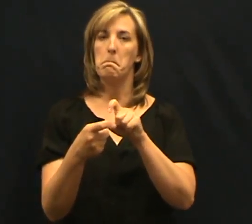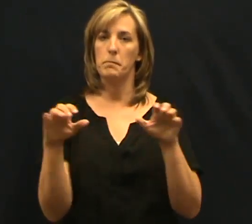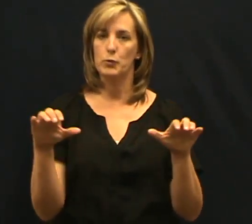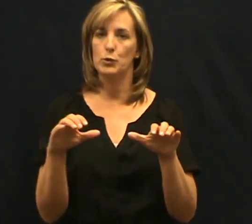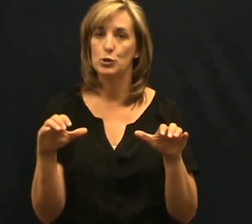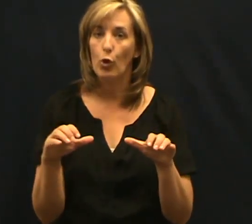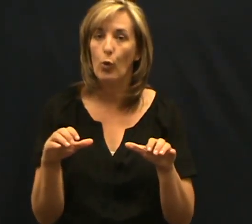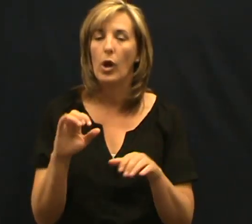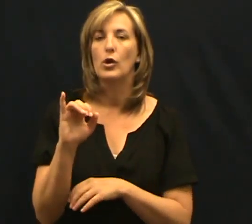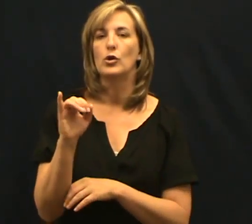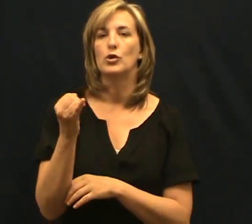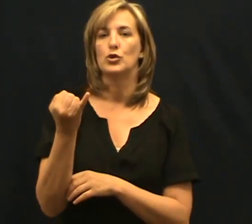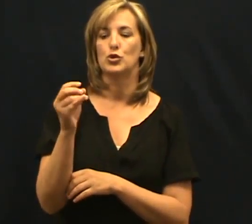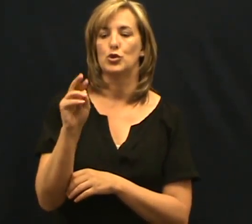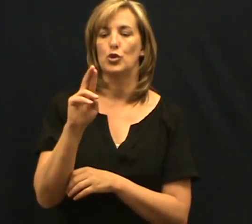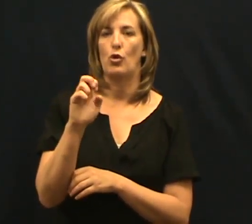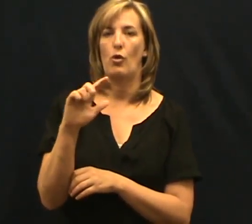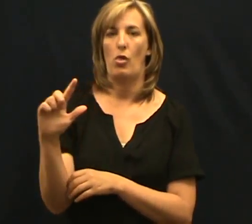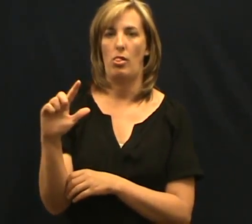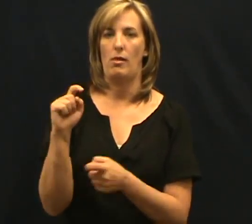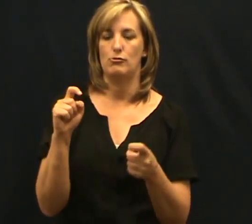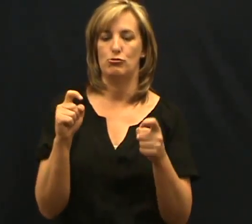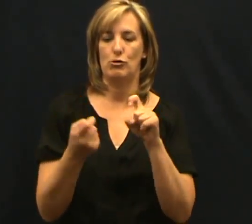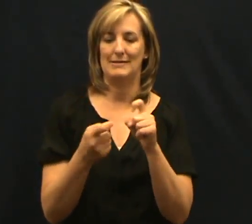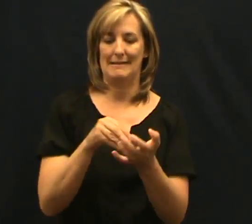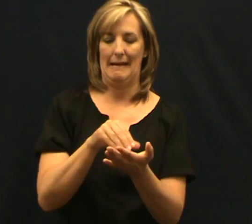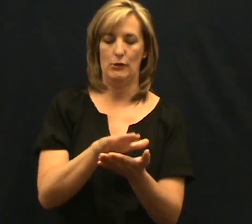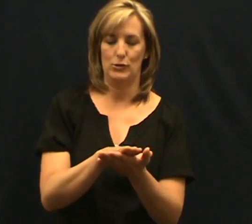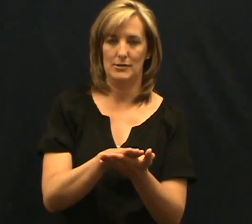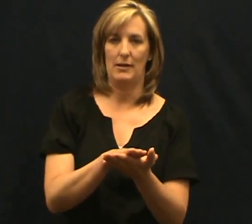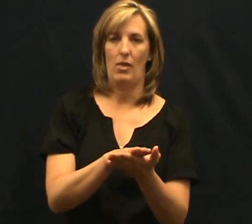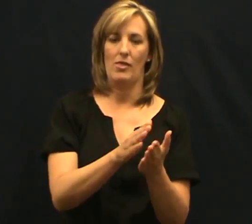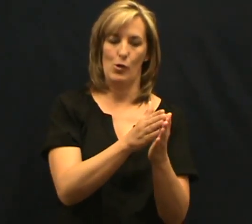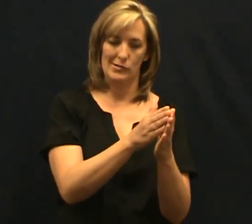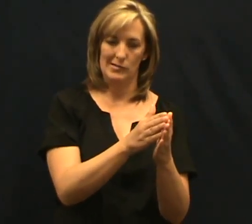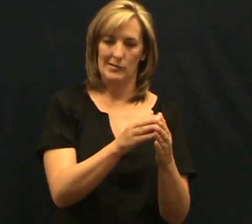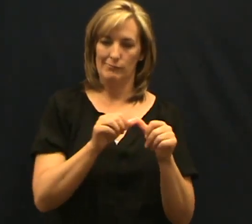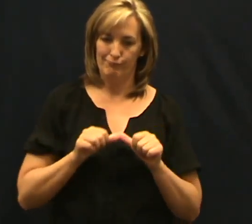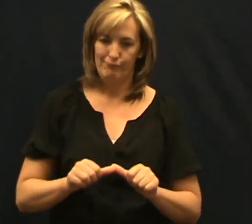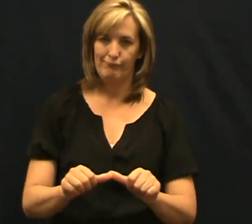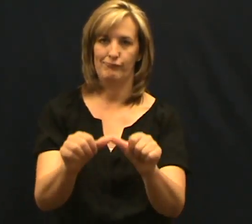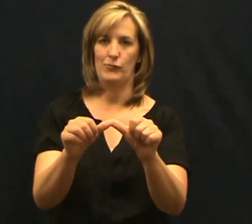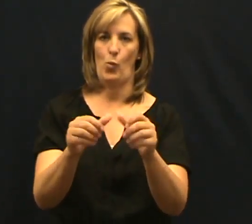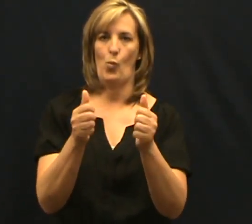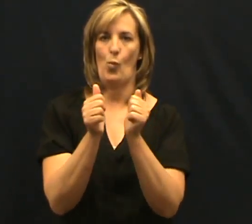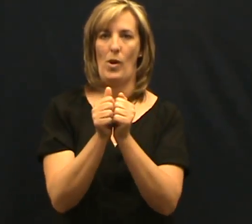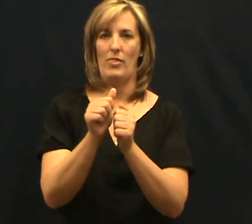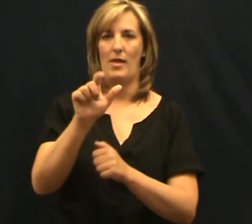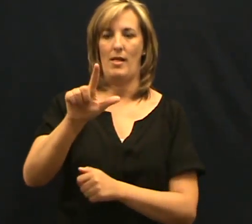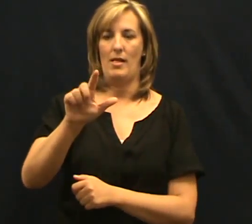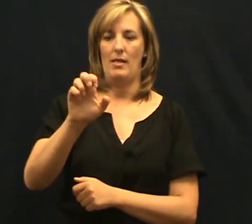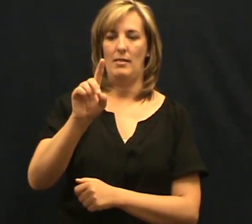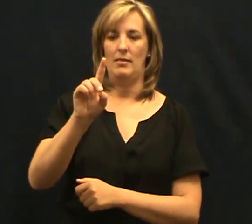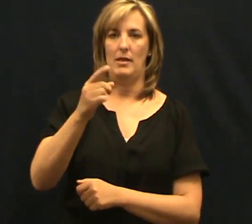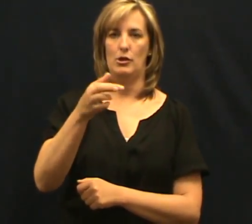those also then flow through to the ledgers and then what we call the adjusted trial balance, and